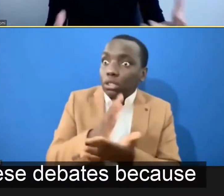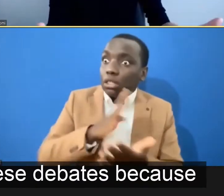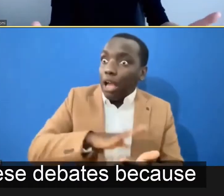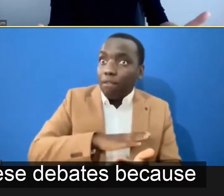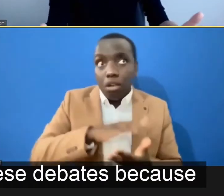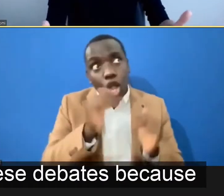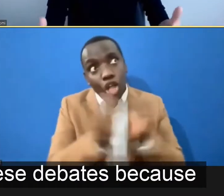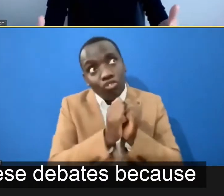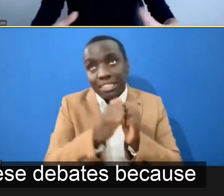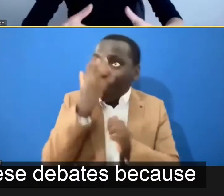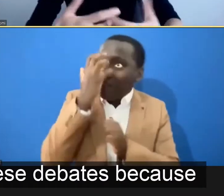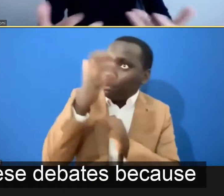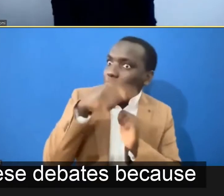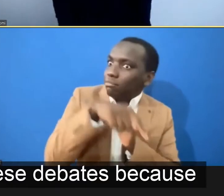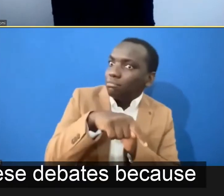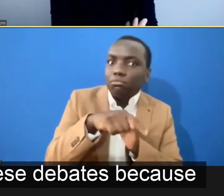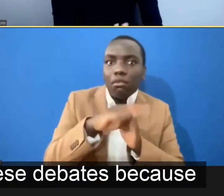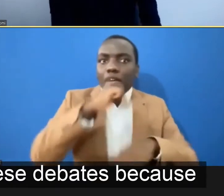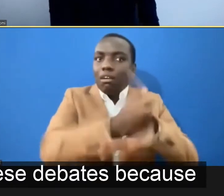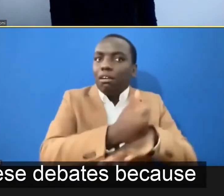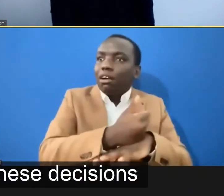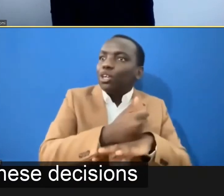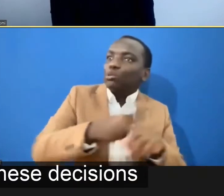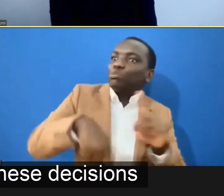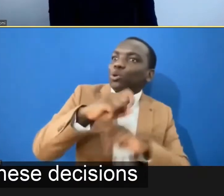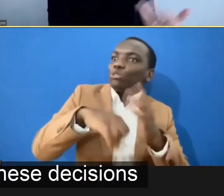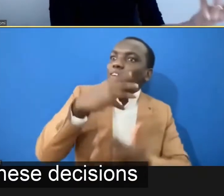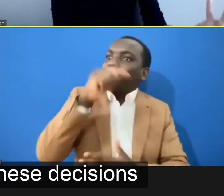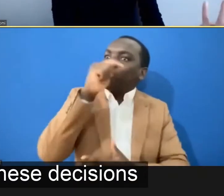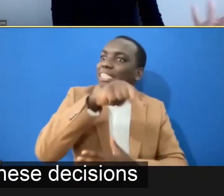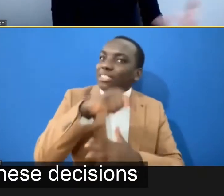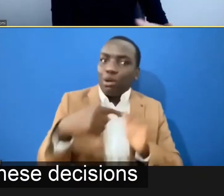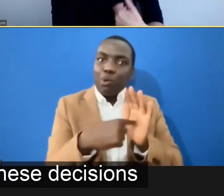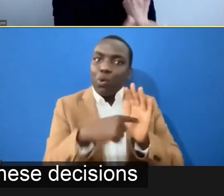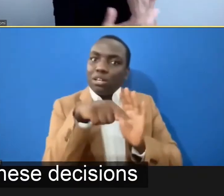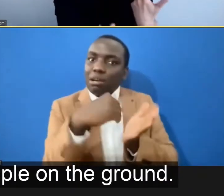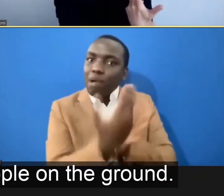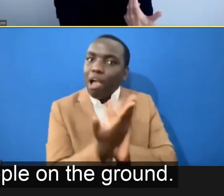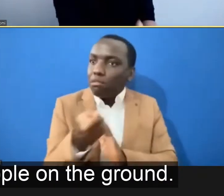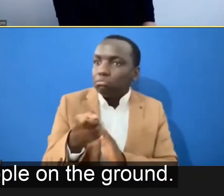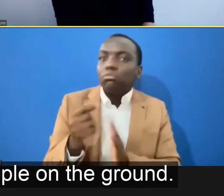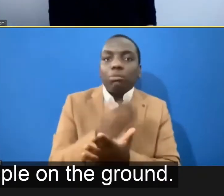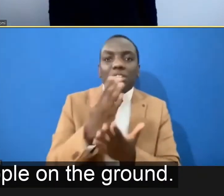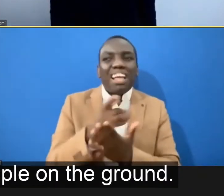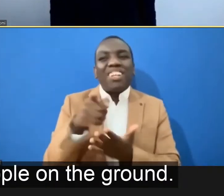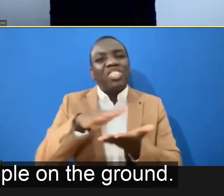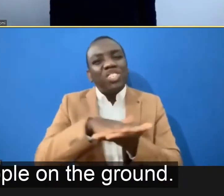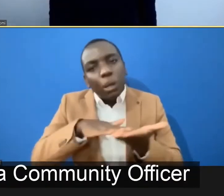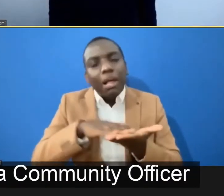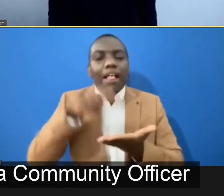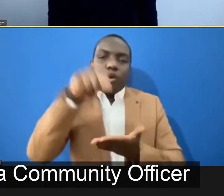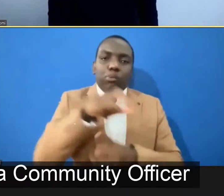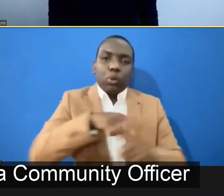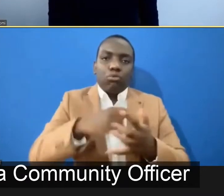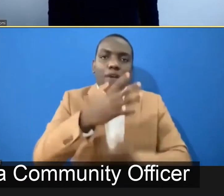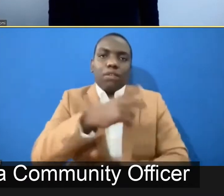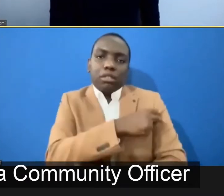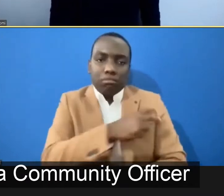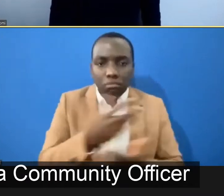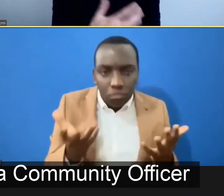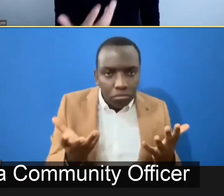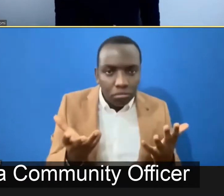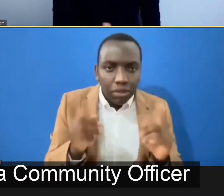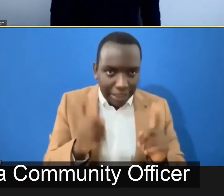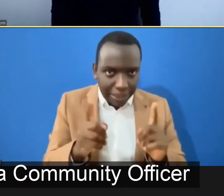to engage them in these debates, because the government have made these decisions, but actually it affects the people on the ground. So that's